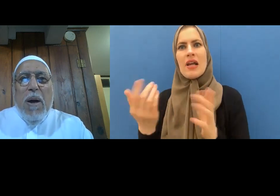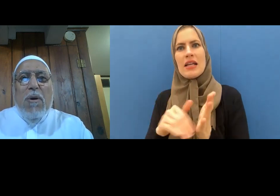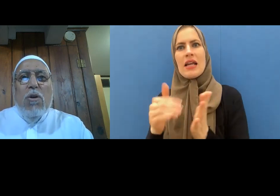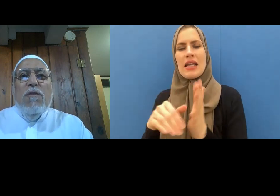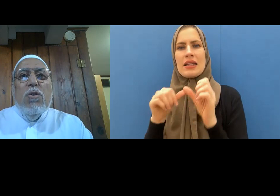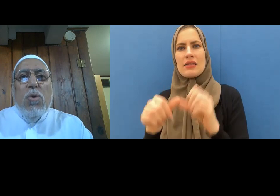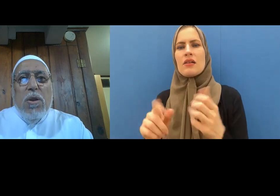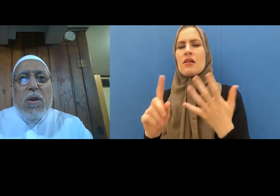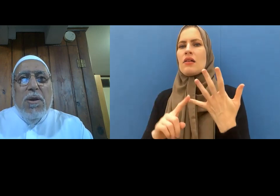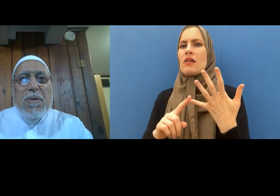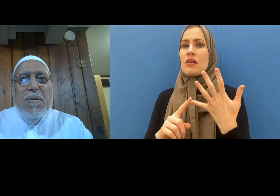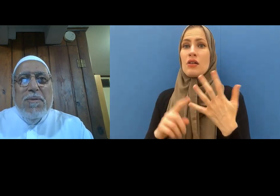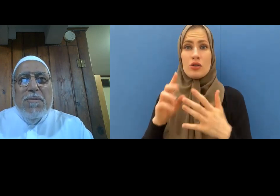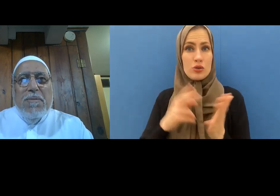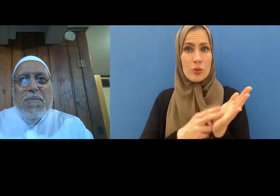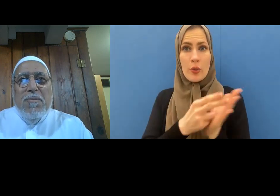the power of truth,